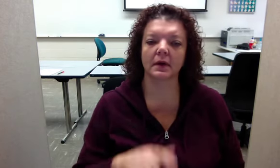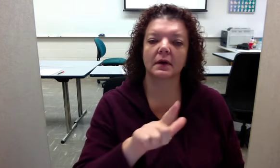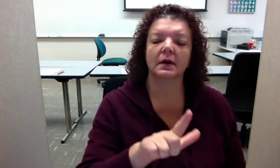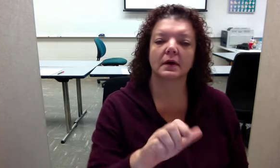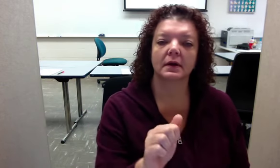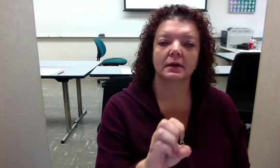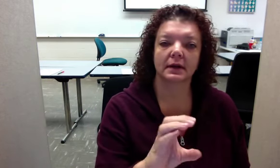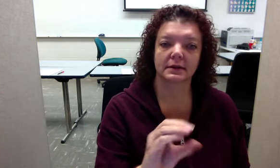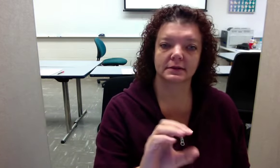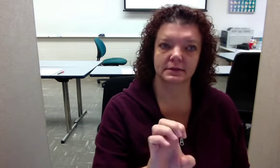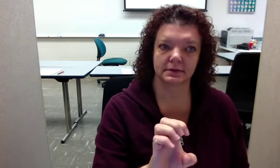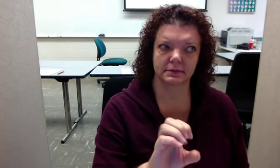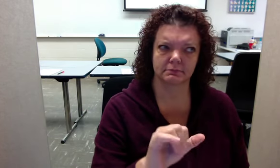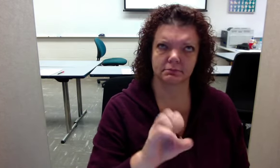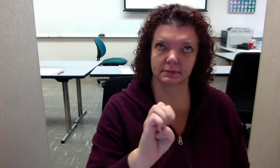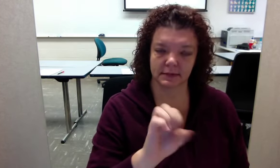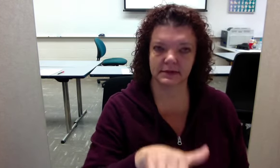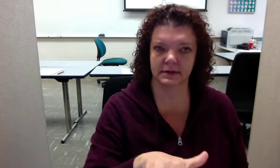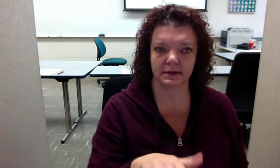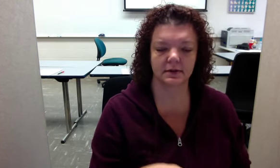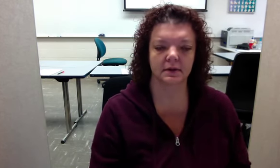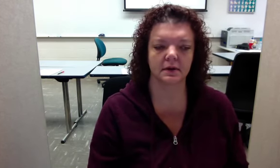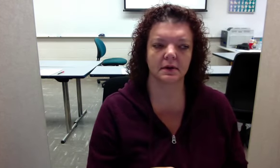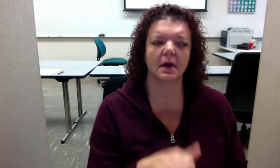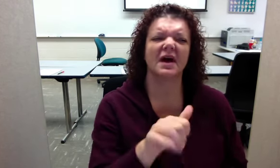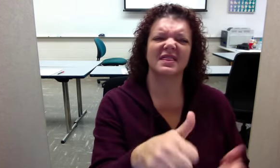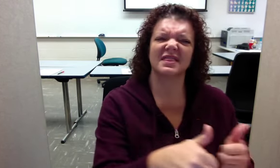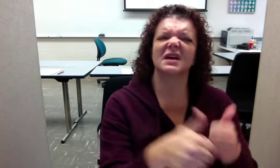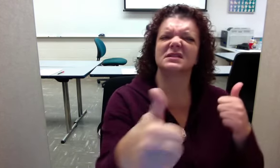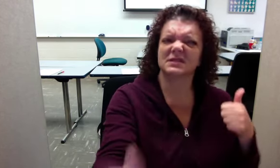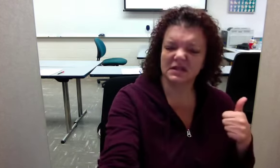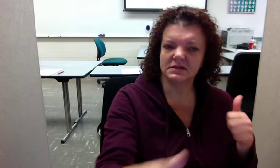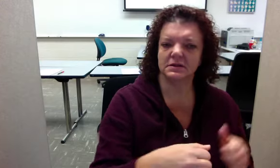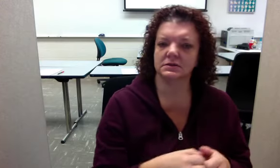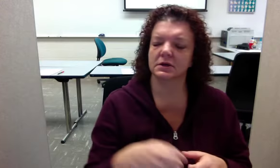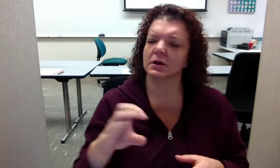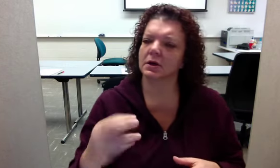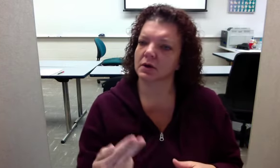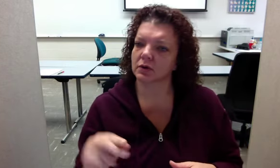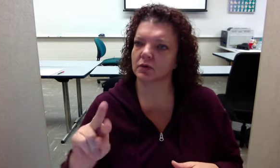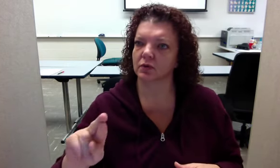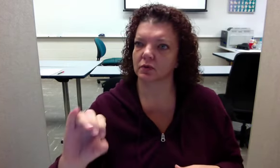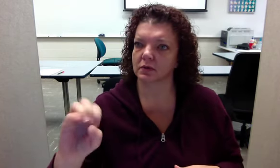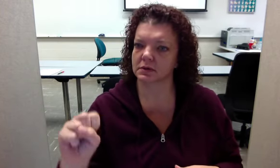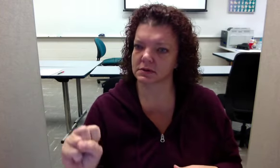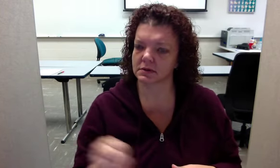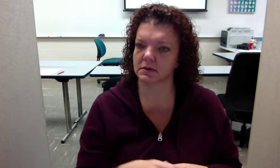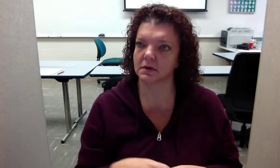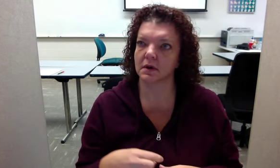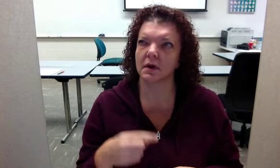Okay, that would be distance. Chris? Being sure that people knew how